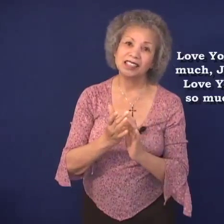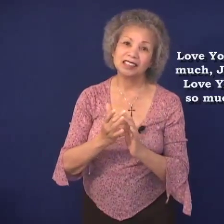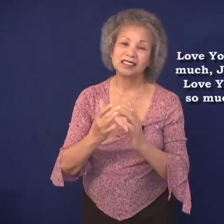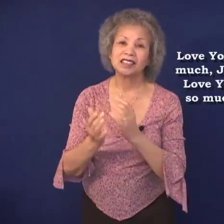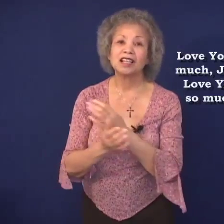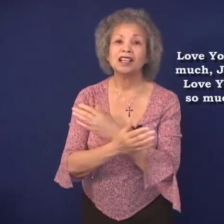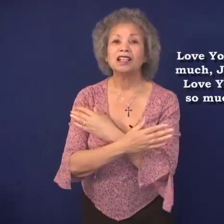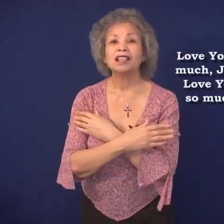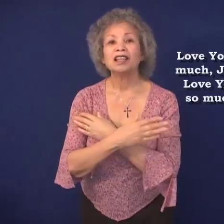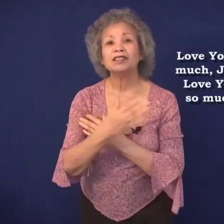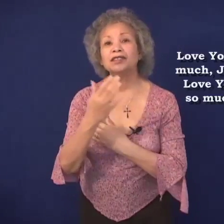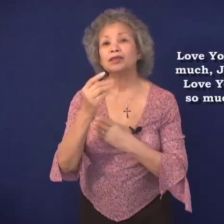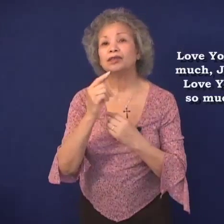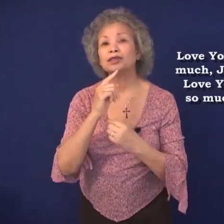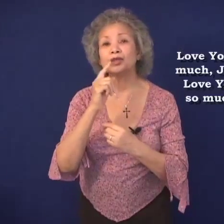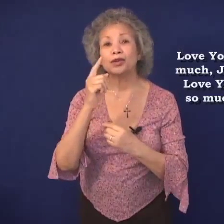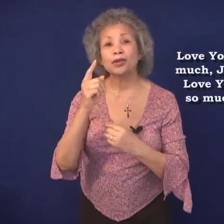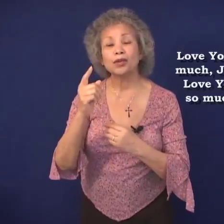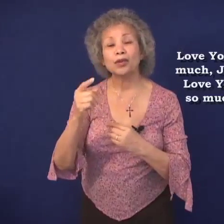Jesus. Love you so